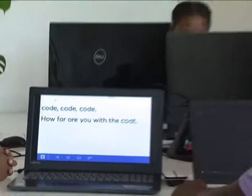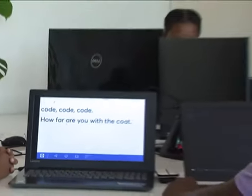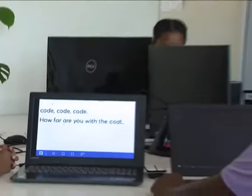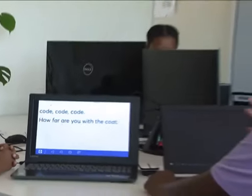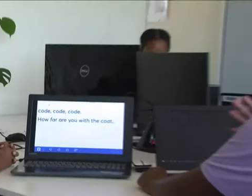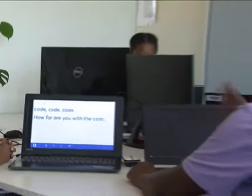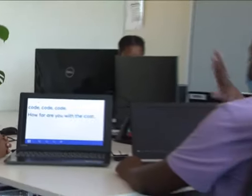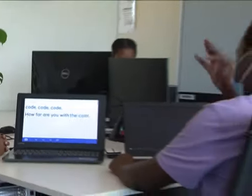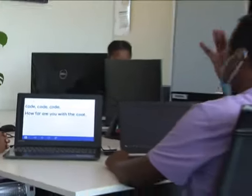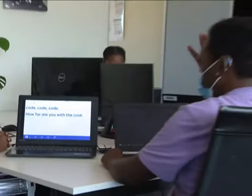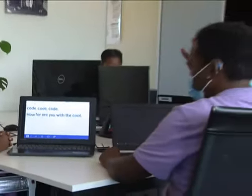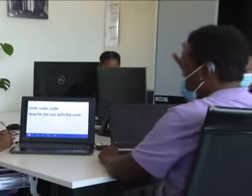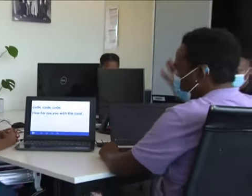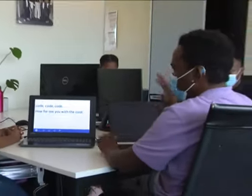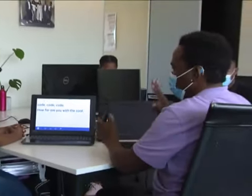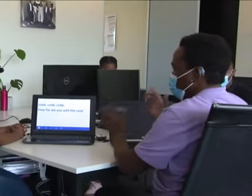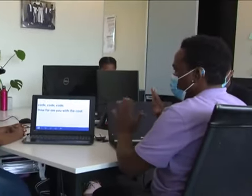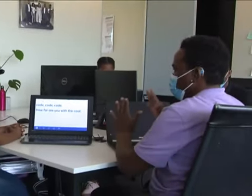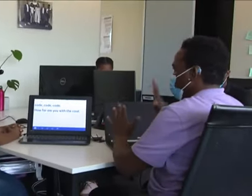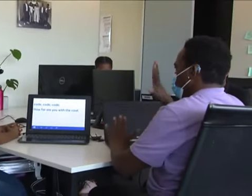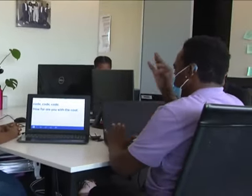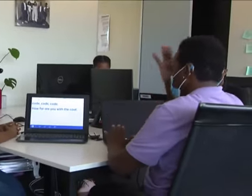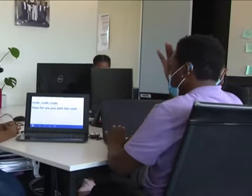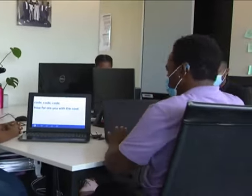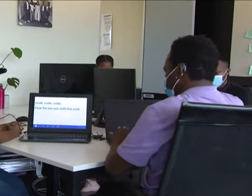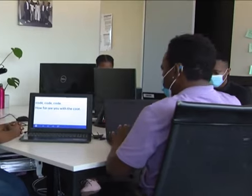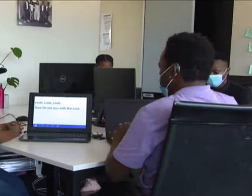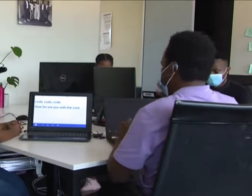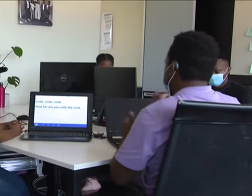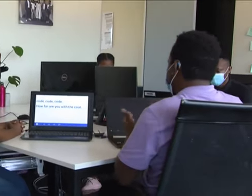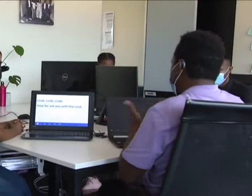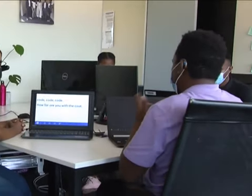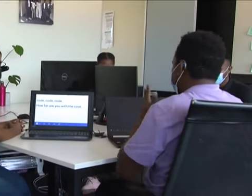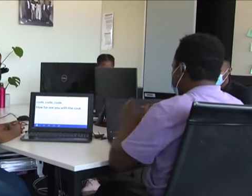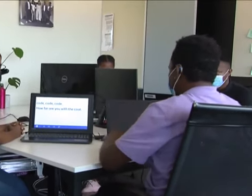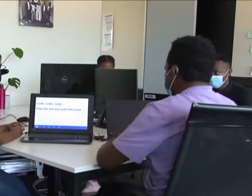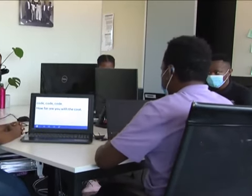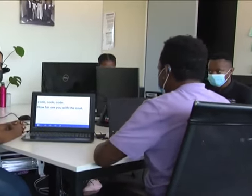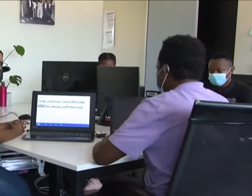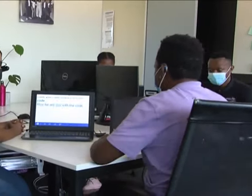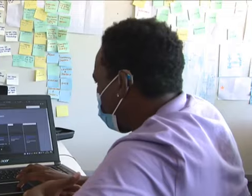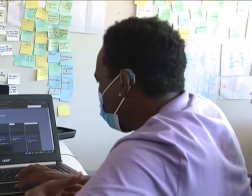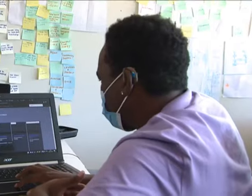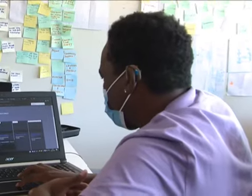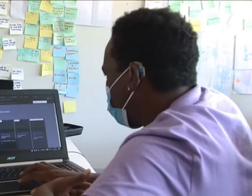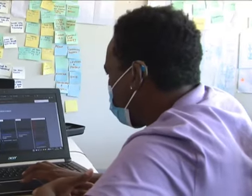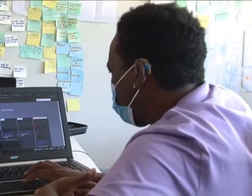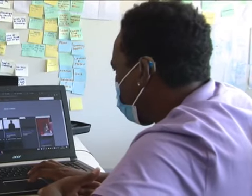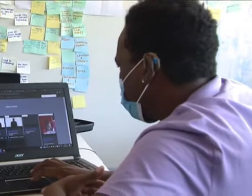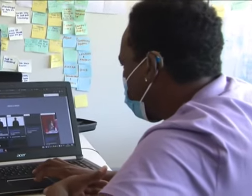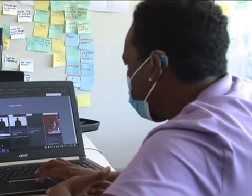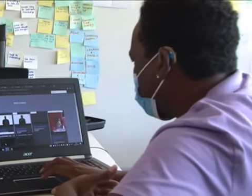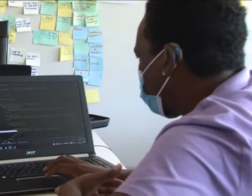assistance. The initiative for developing an ATM that can effectively communicate with